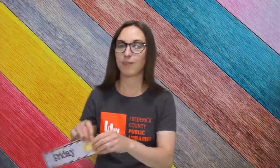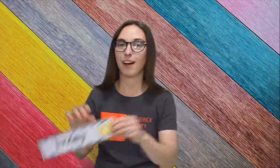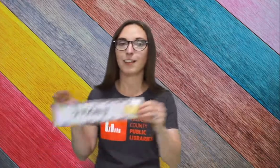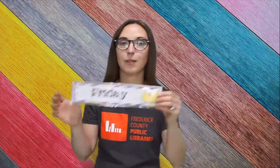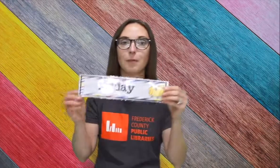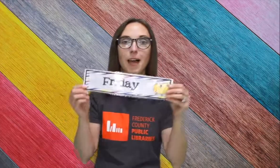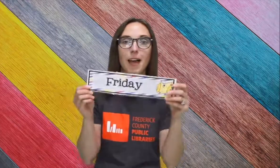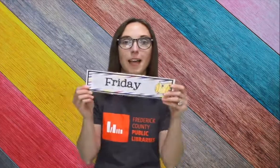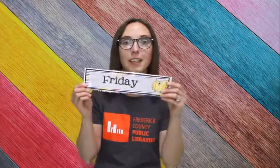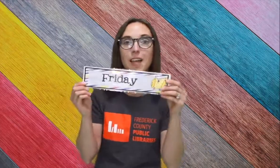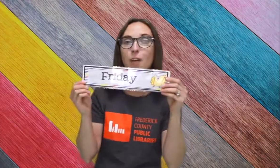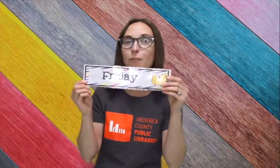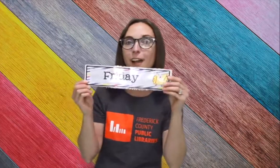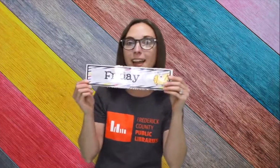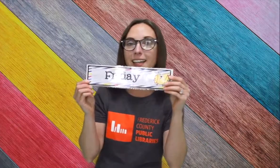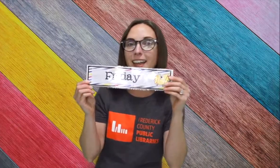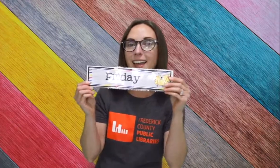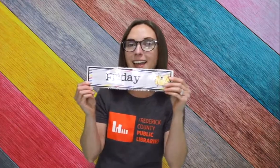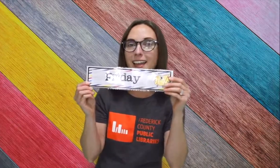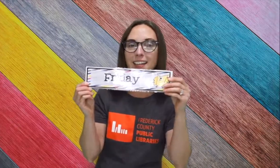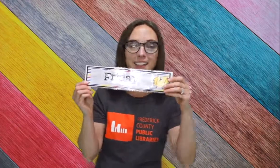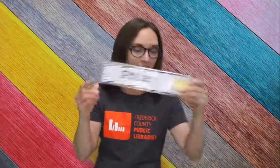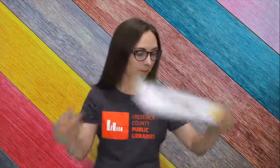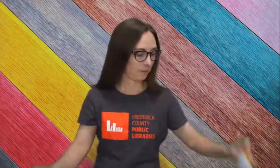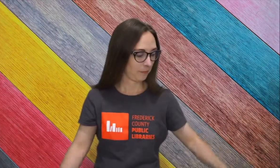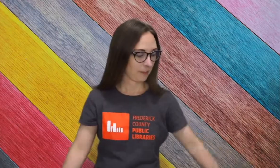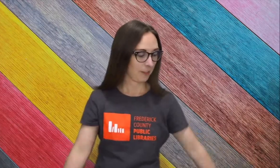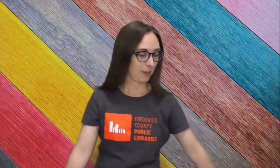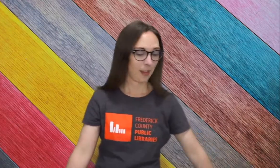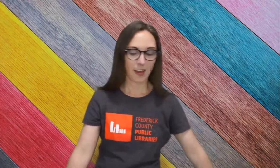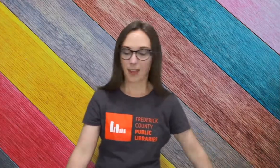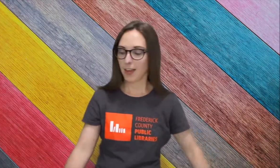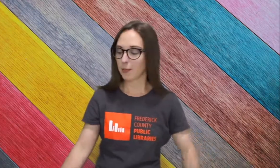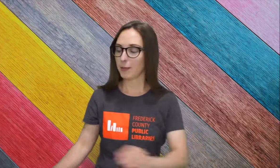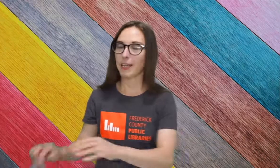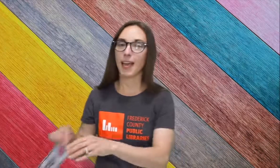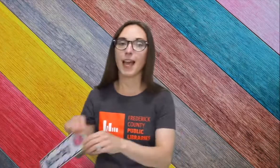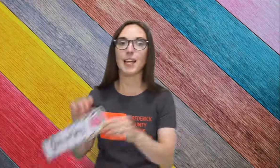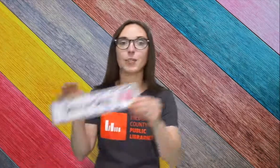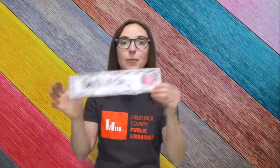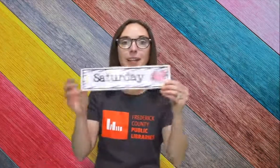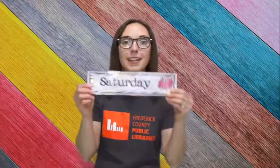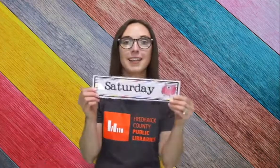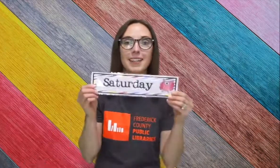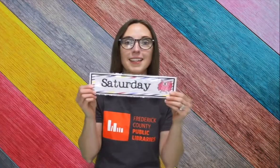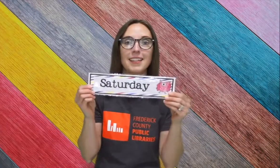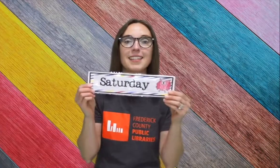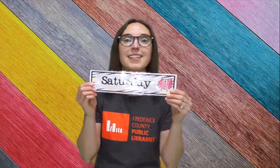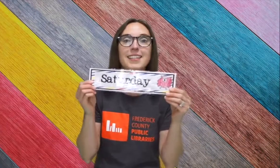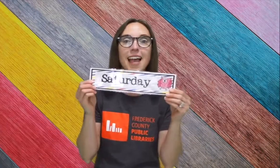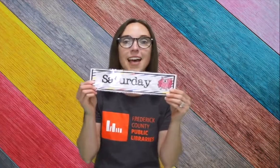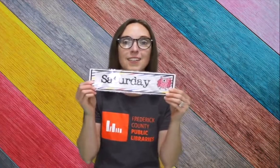followed by Friday. And we end with